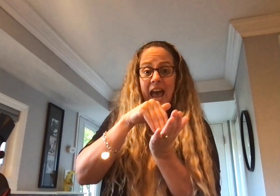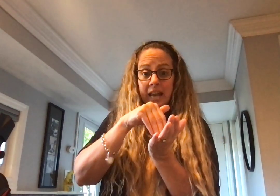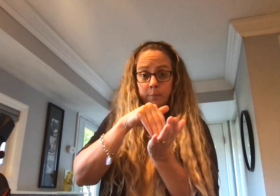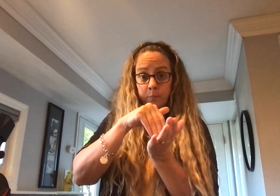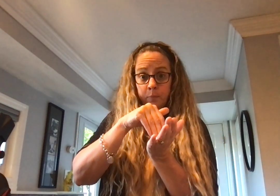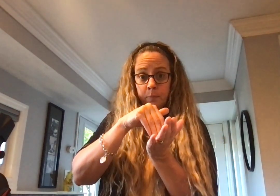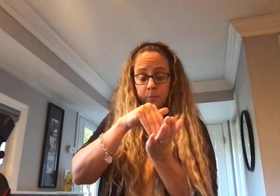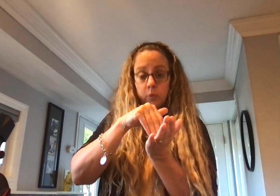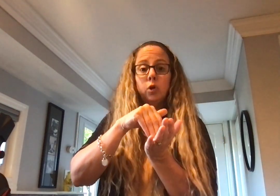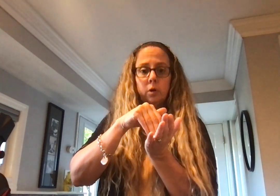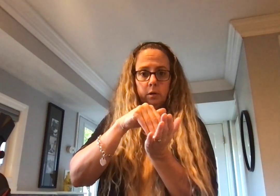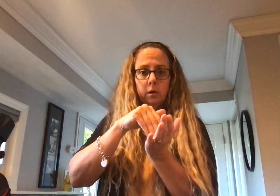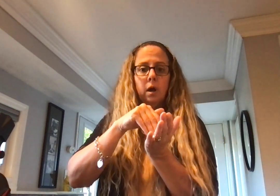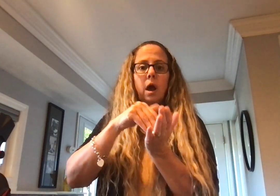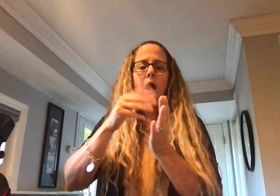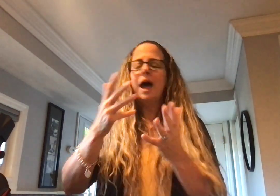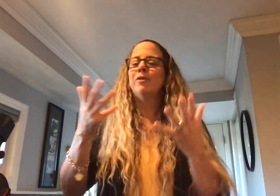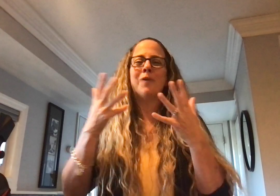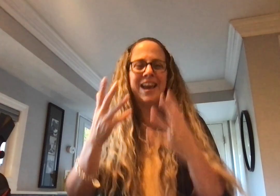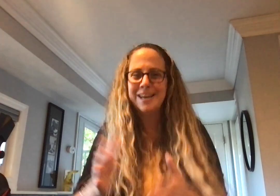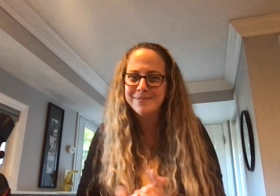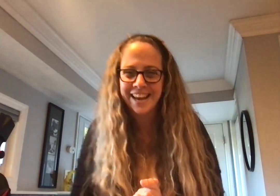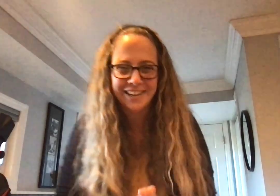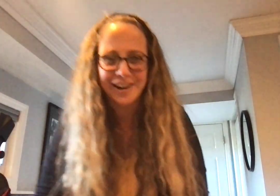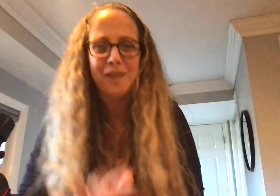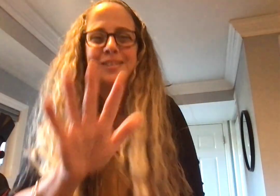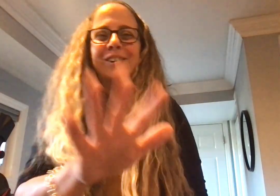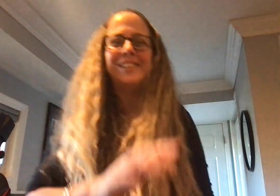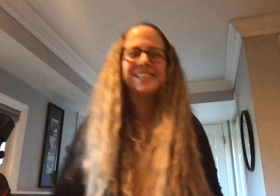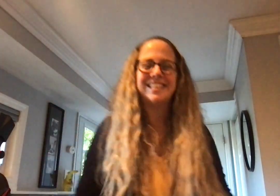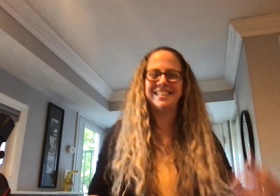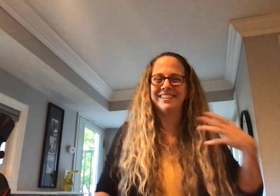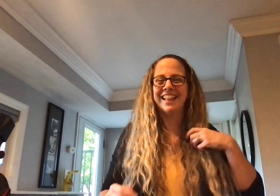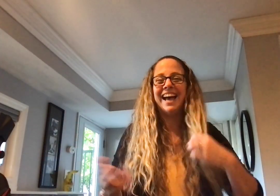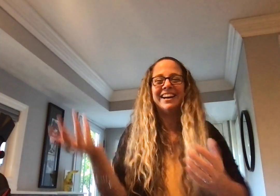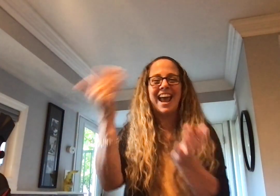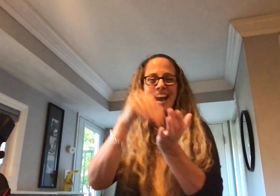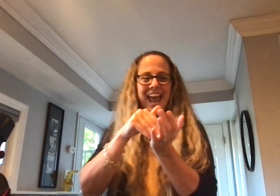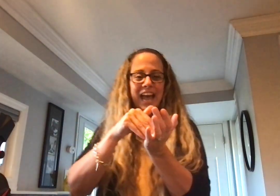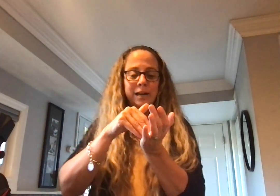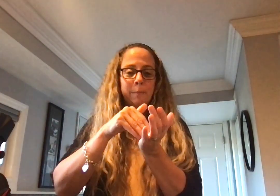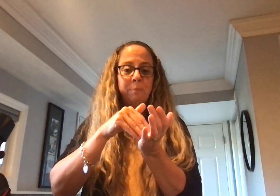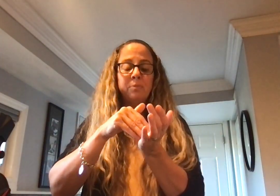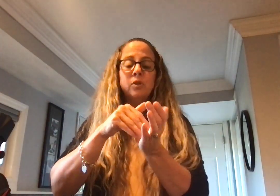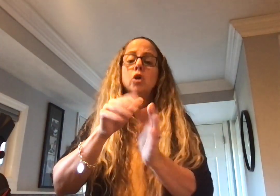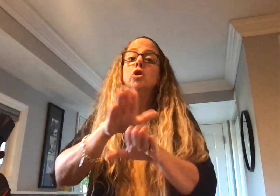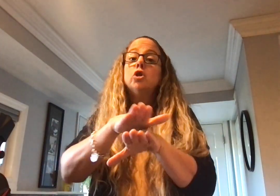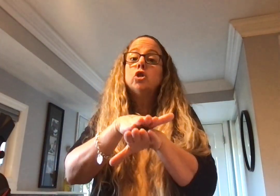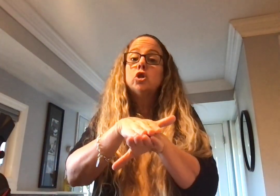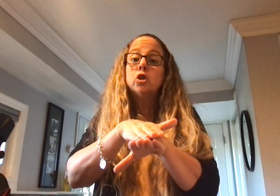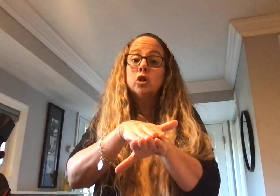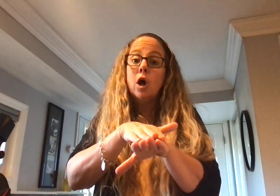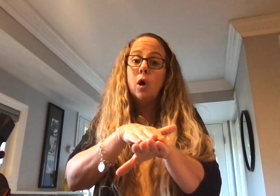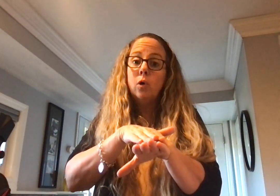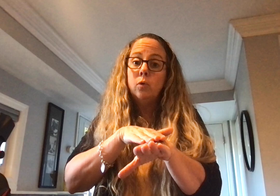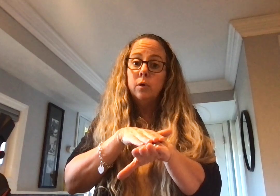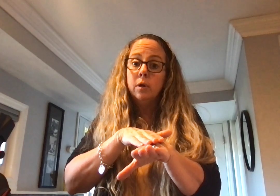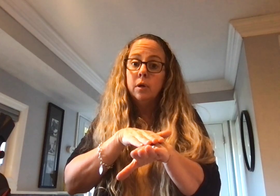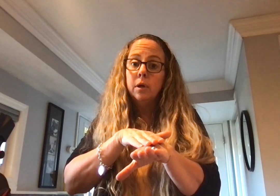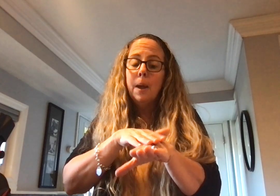again. Good. I don't know why I keep saying good. I'm so used to doing that. Okay, again. Slow.